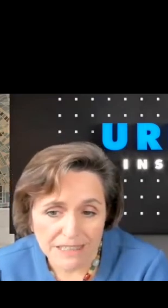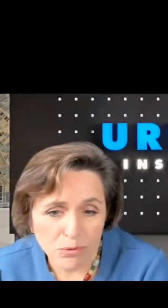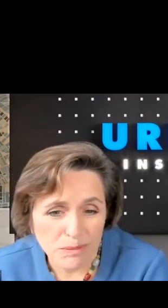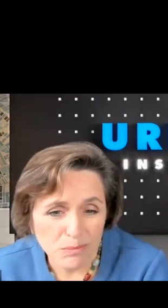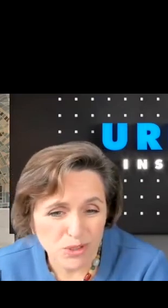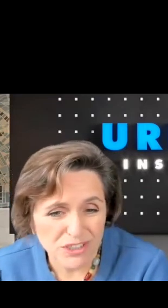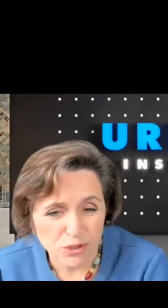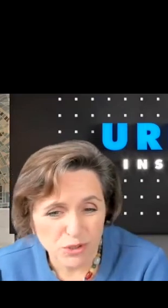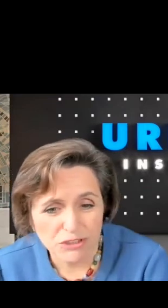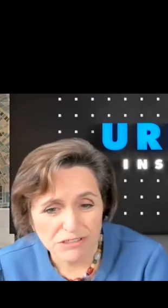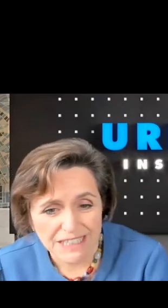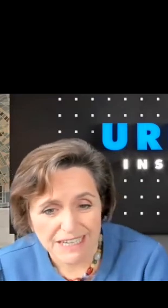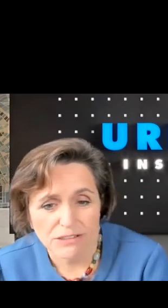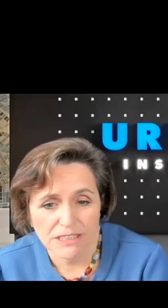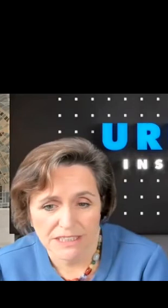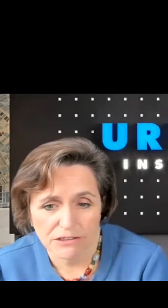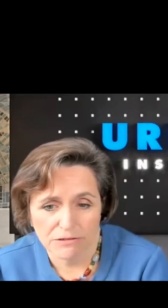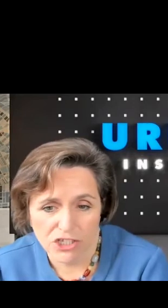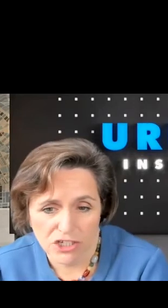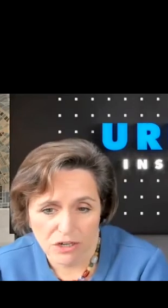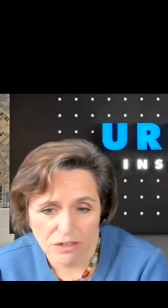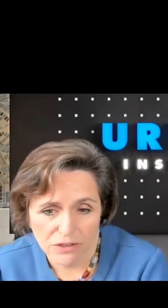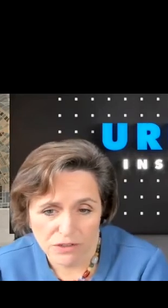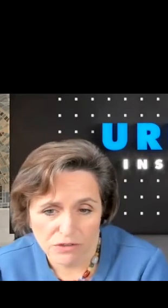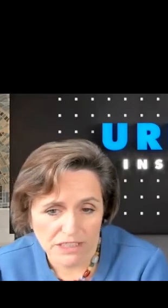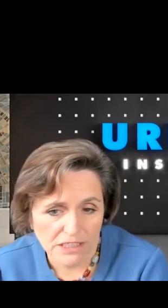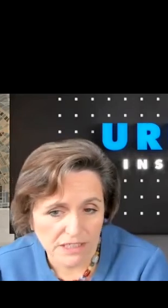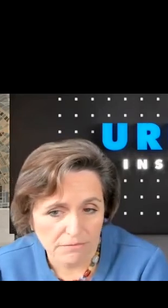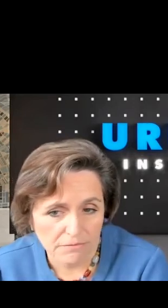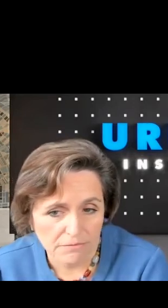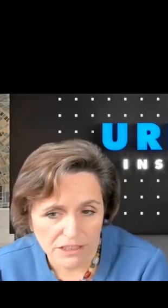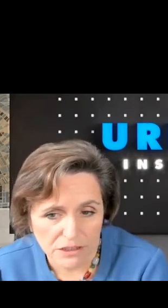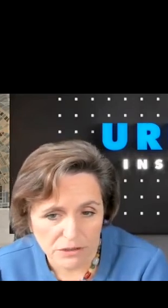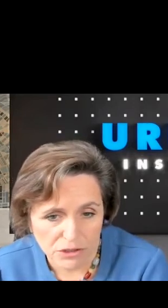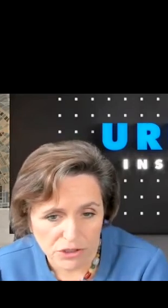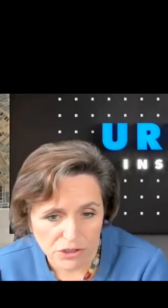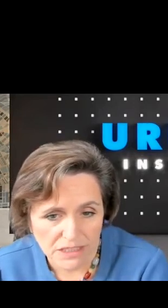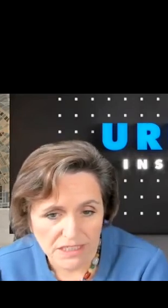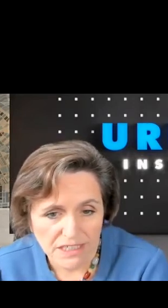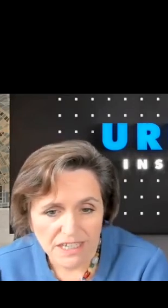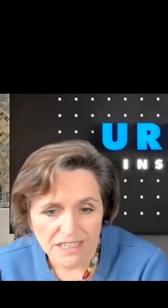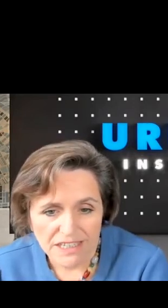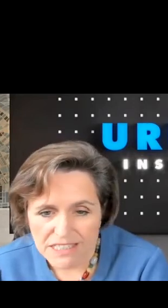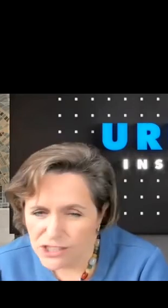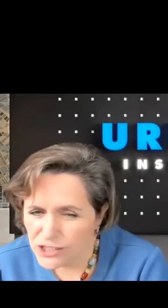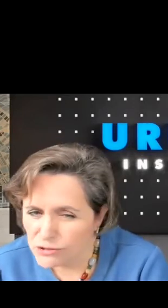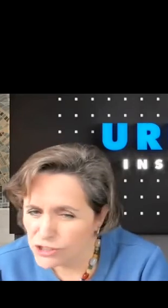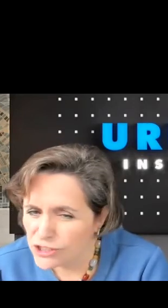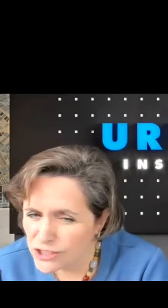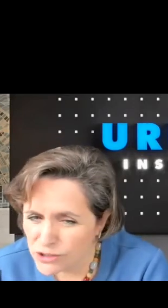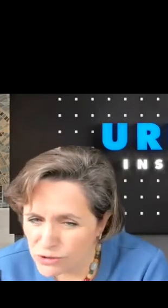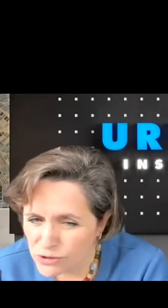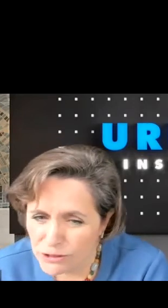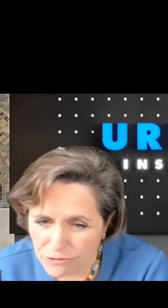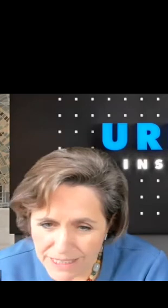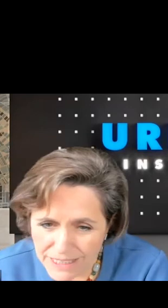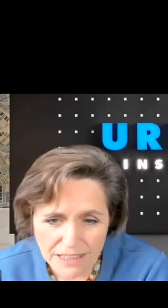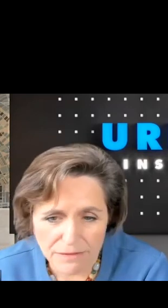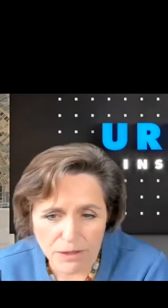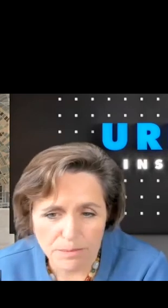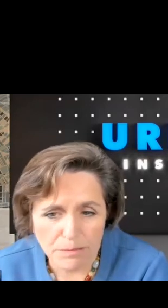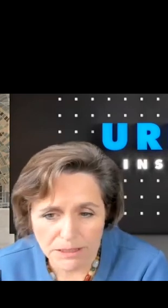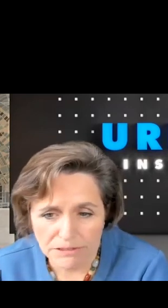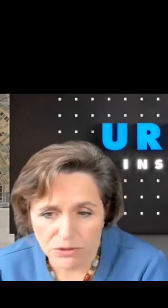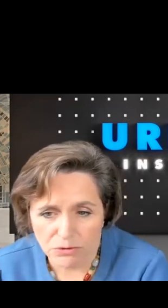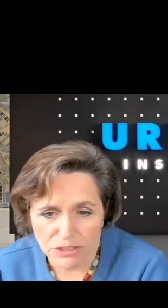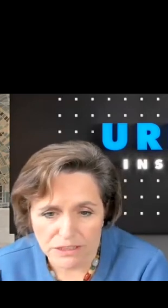incarcerated and employ more than 200,000 in correction officers in state-run institutions. These institutions consume a great deal